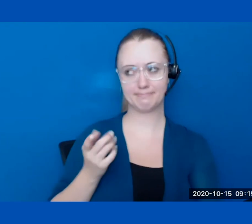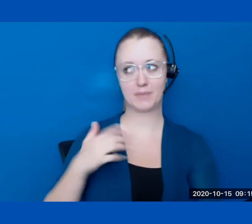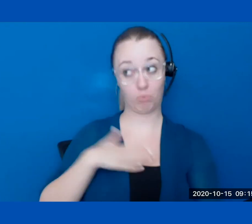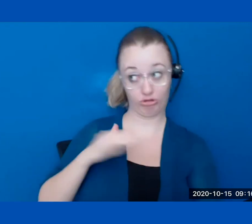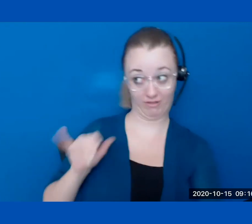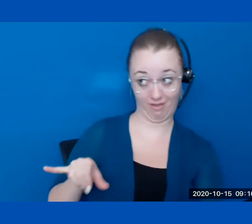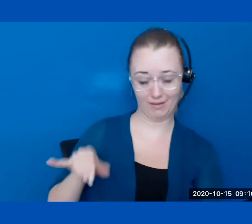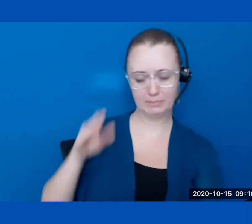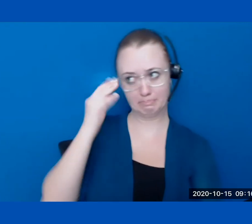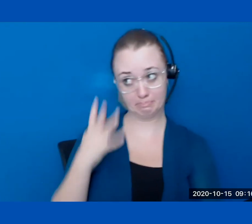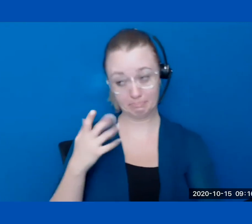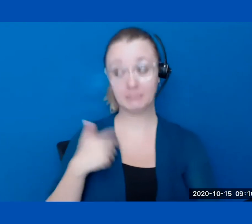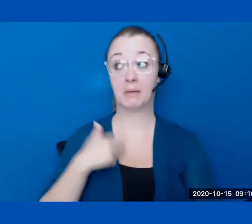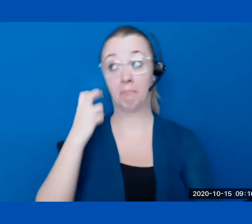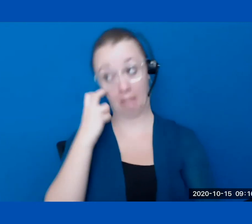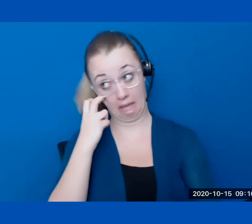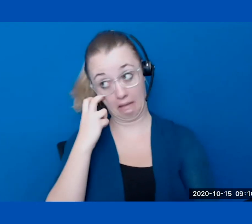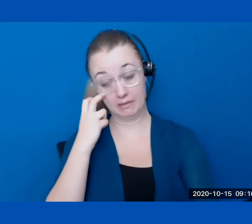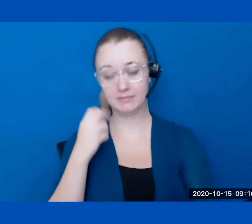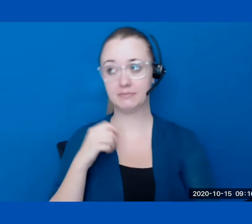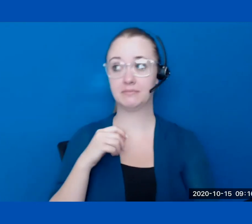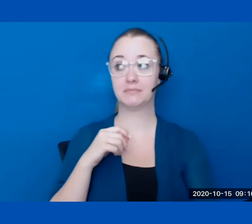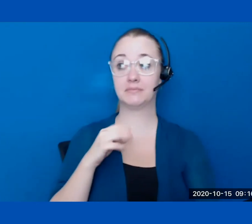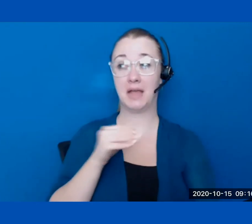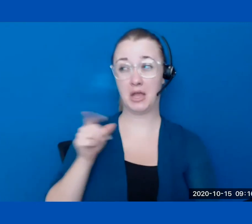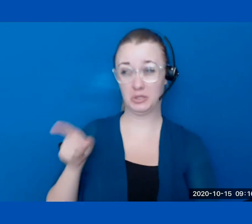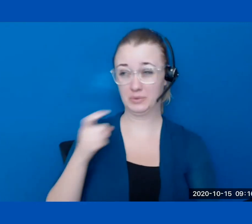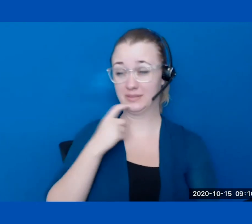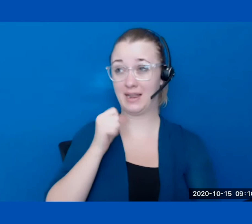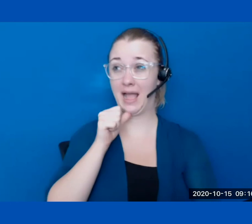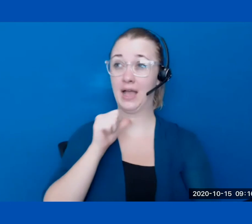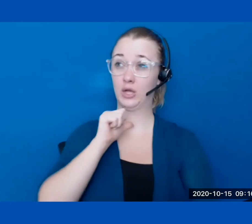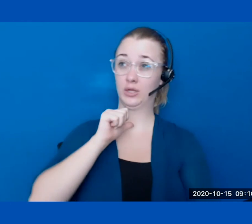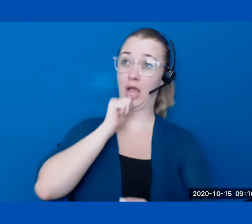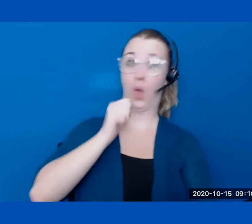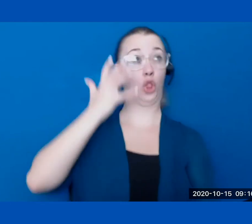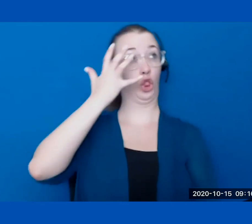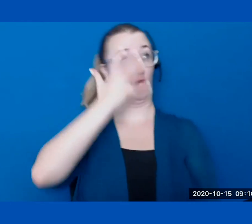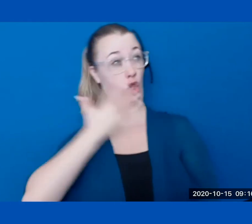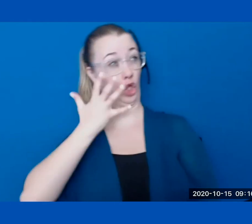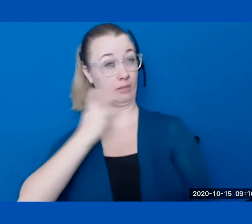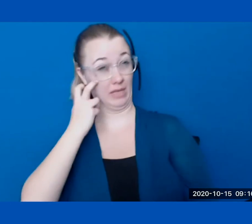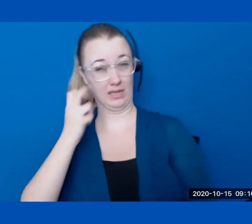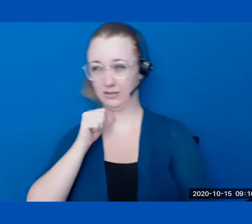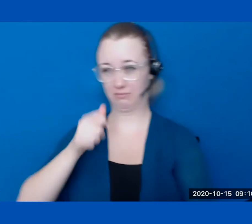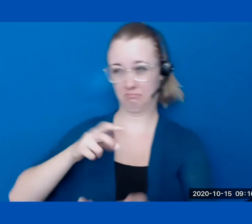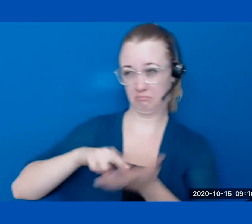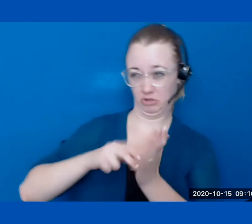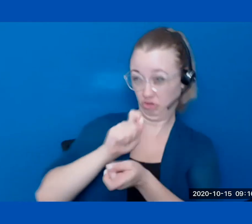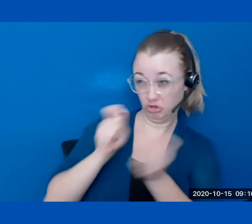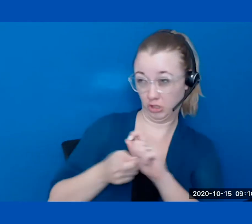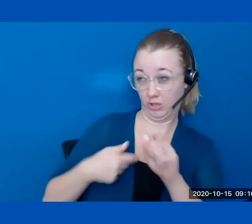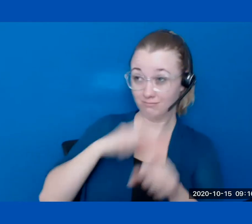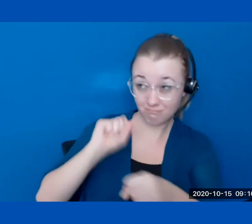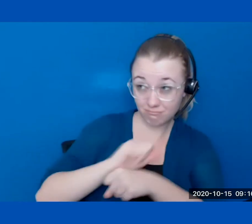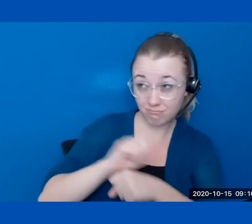I am actually blind, and the fact that you said that I don't look blind is not gonna change the fact that I am. Um,